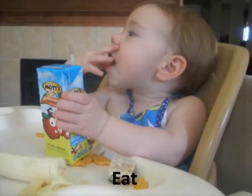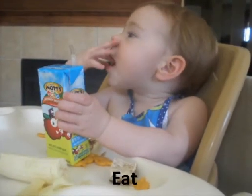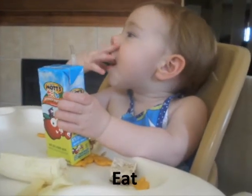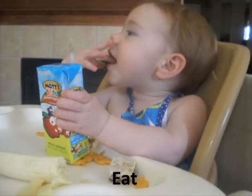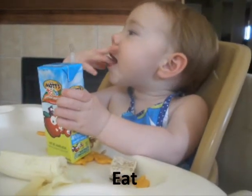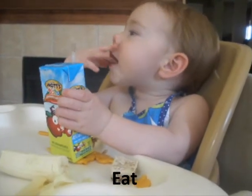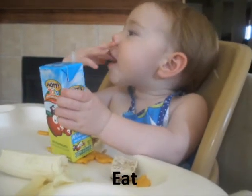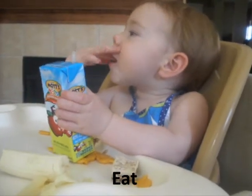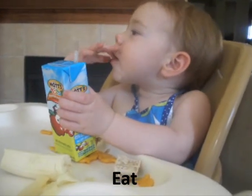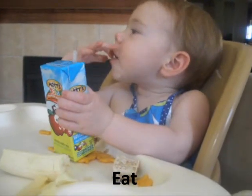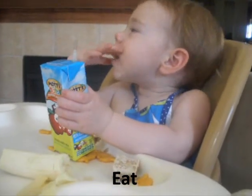Eat. Good job.